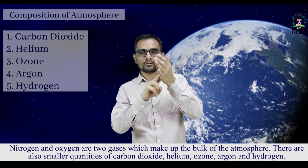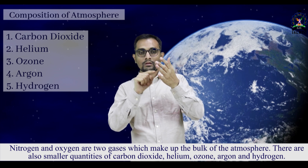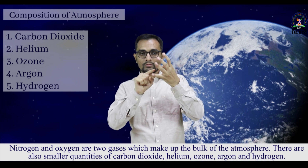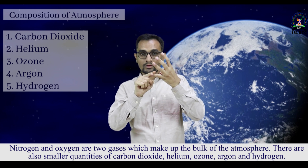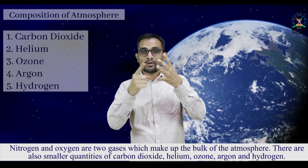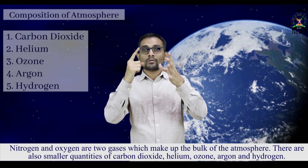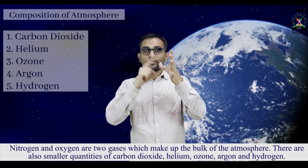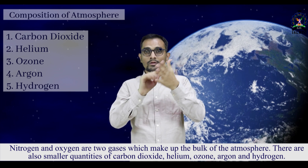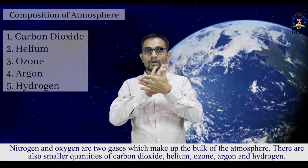argon,